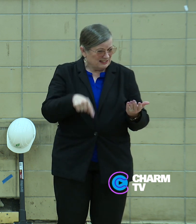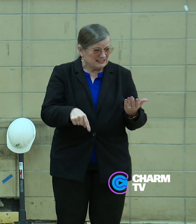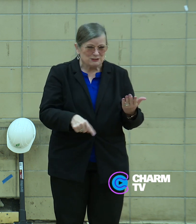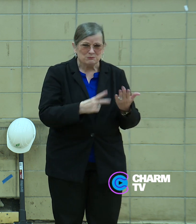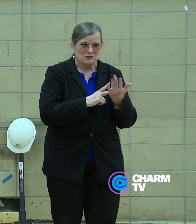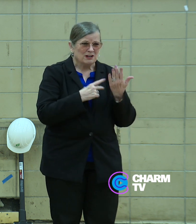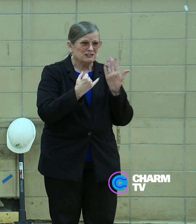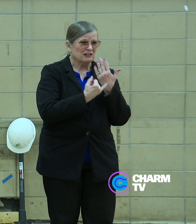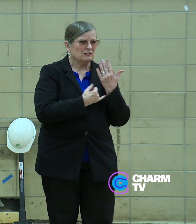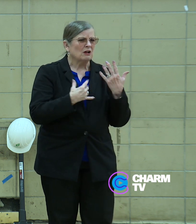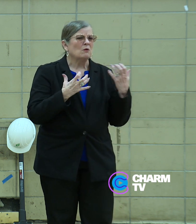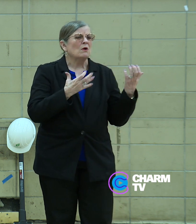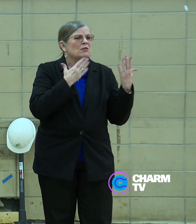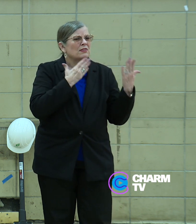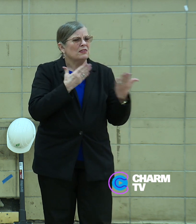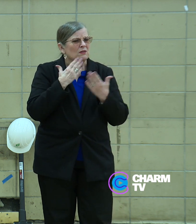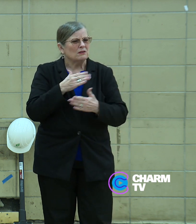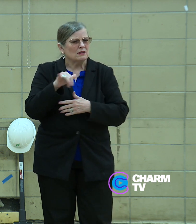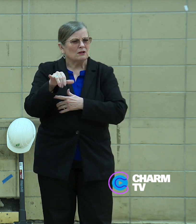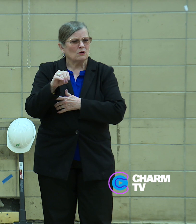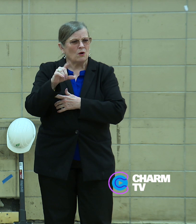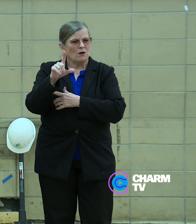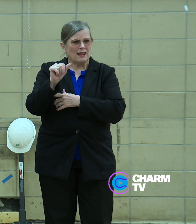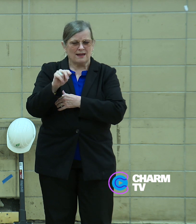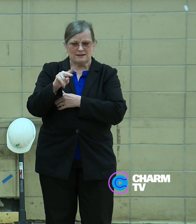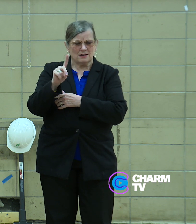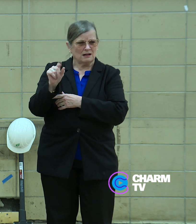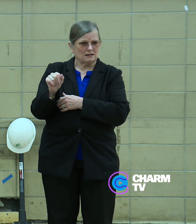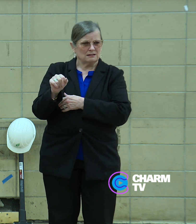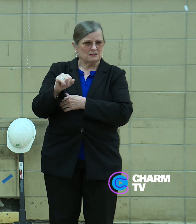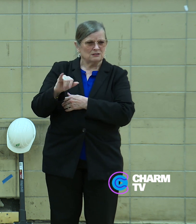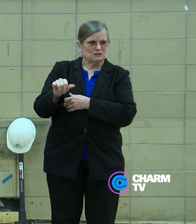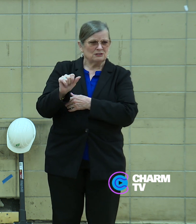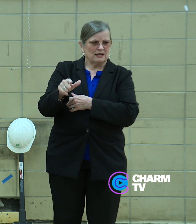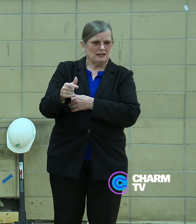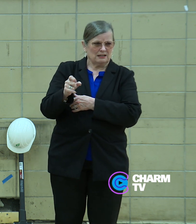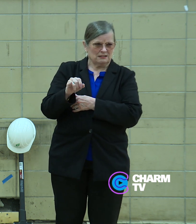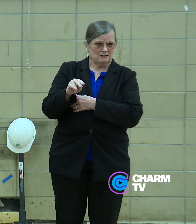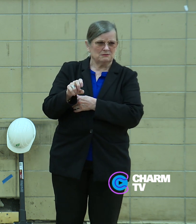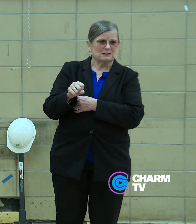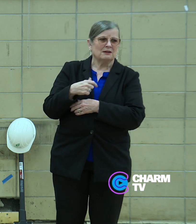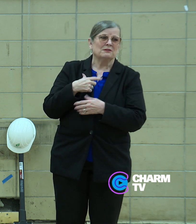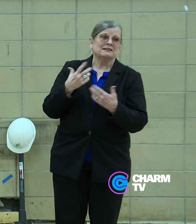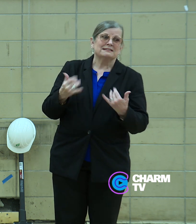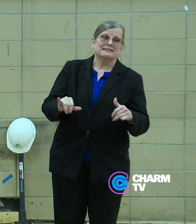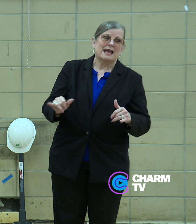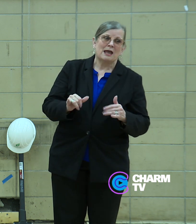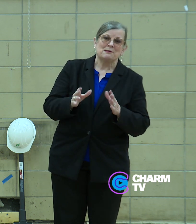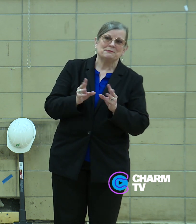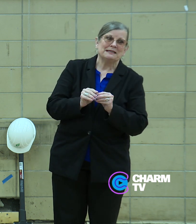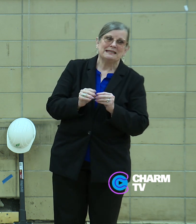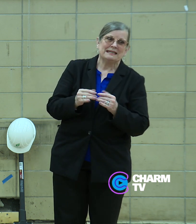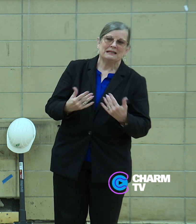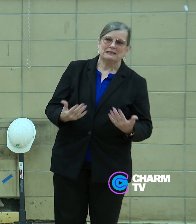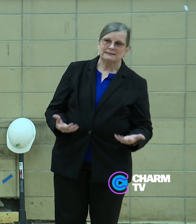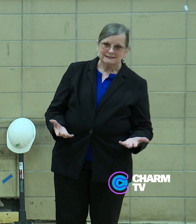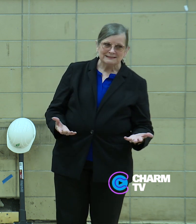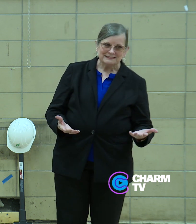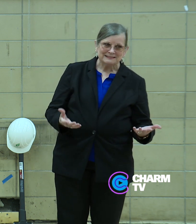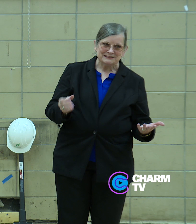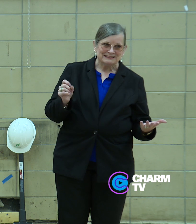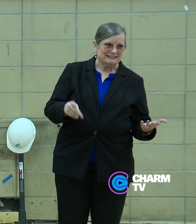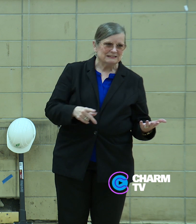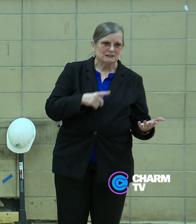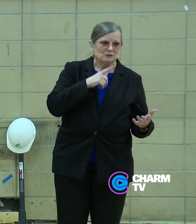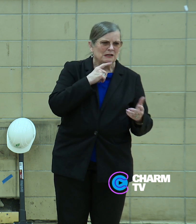also like to thank Yolanda Jiggins. She may not be here, we were in the same meeting. So she may be running a